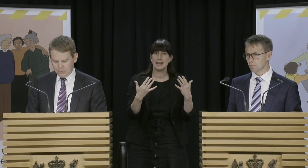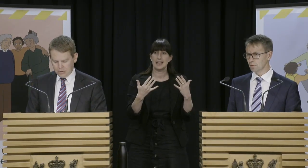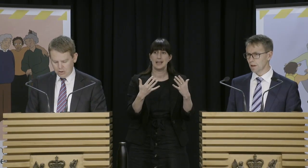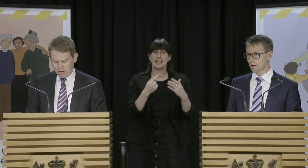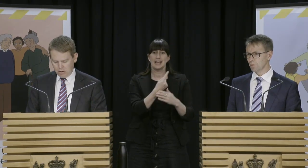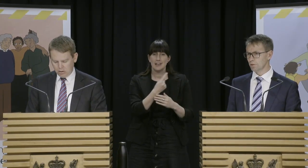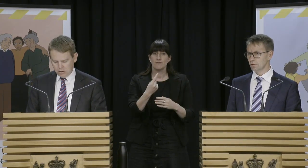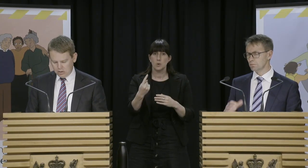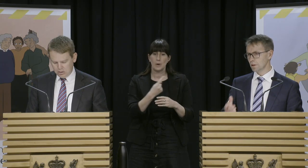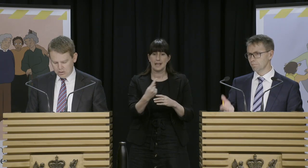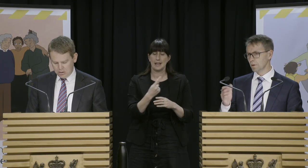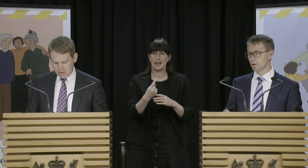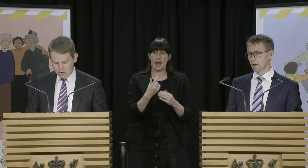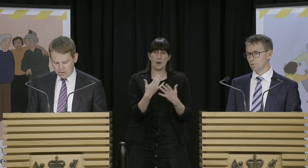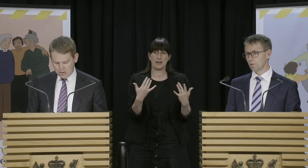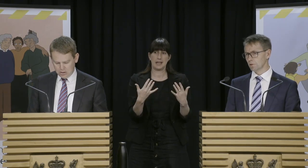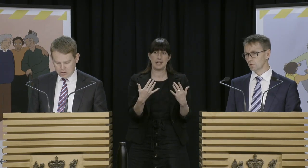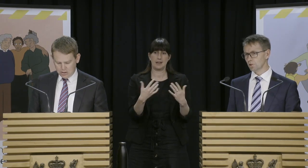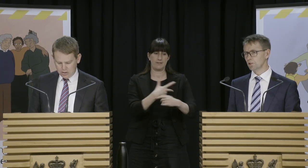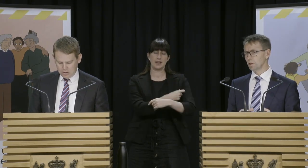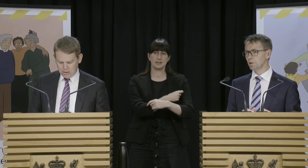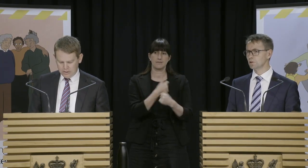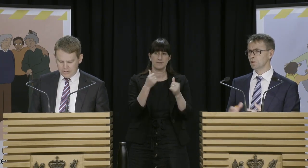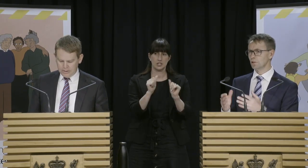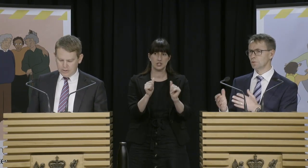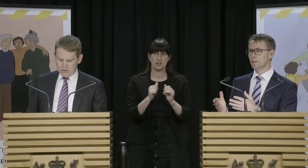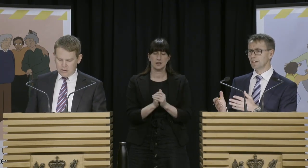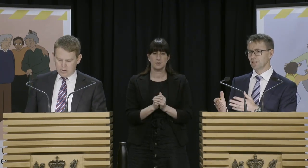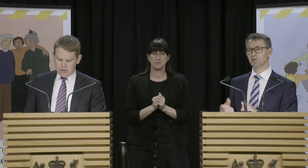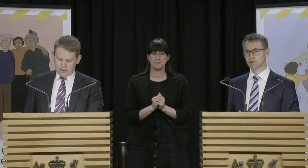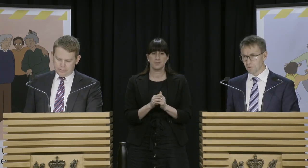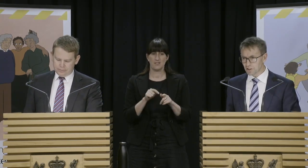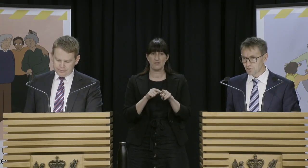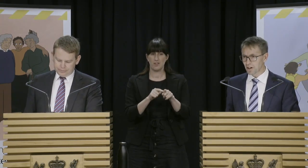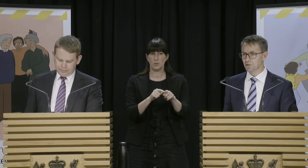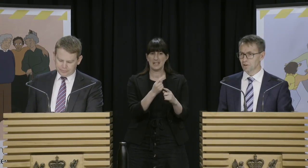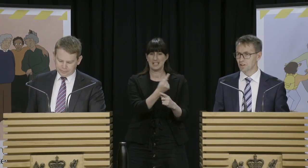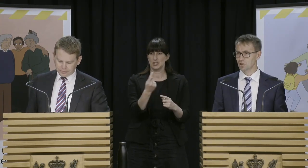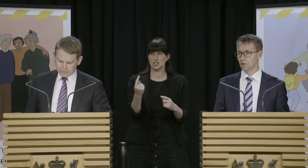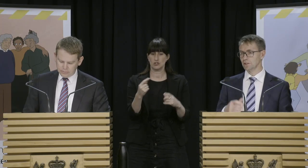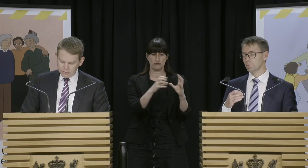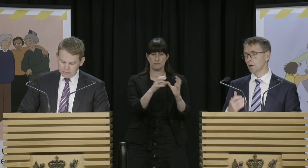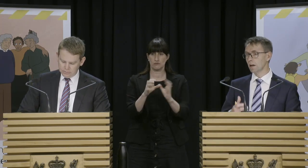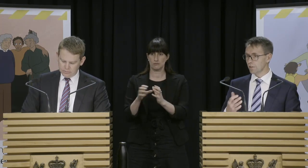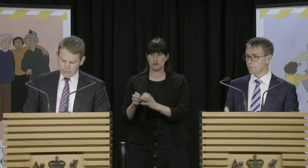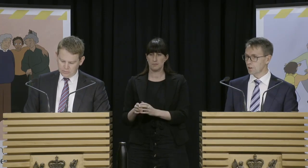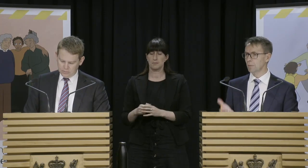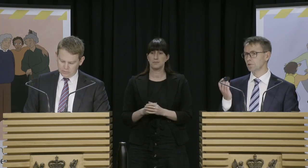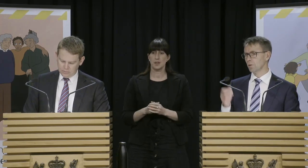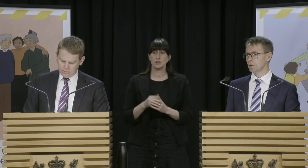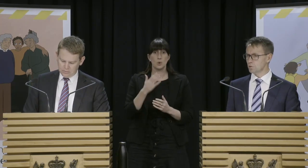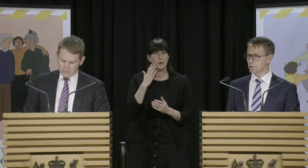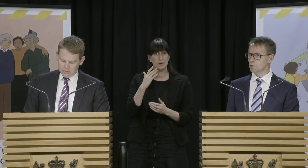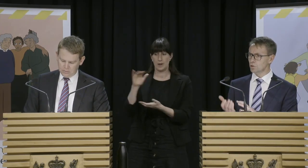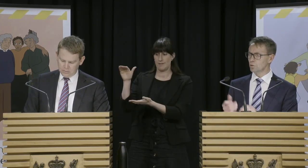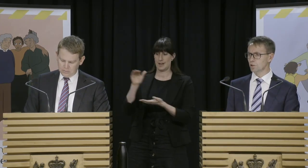that available with a new a graph. And of course, as we move into the new deliveries arrive to assure our supply and the numbers